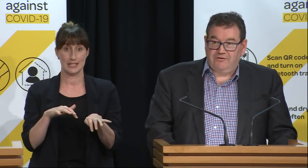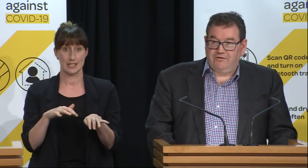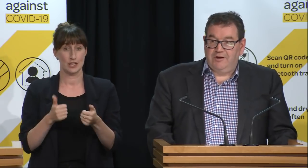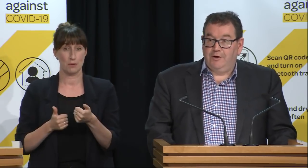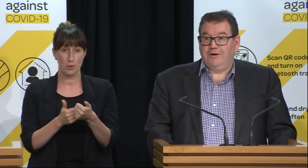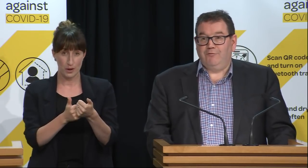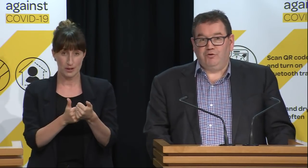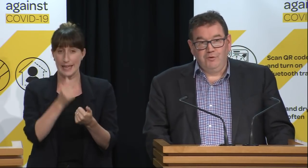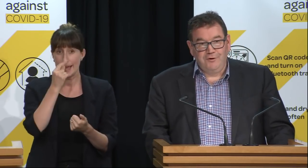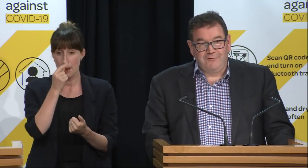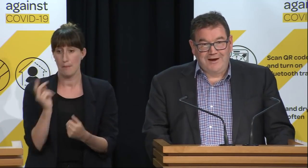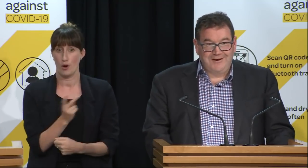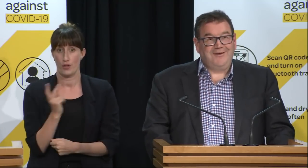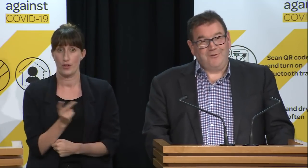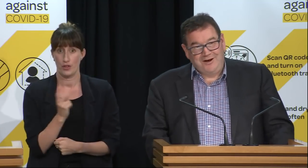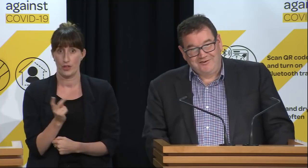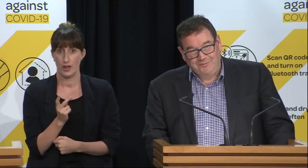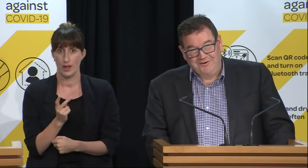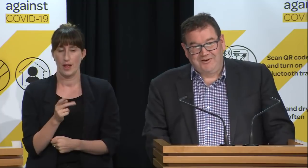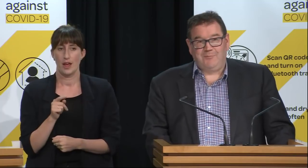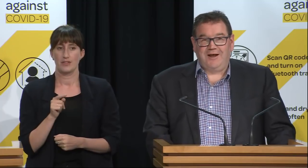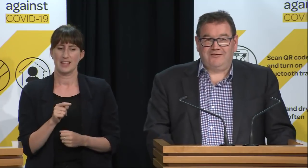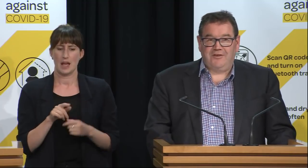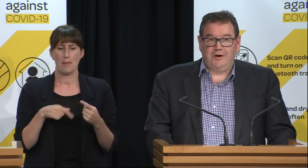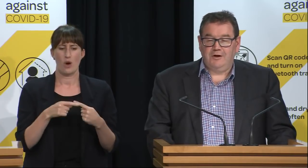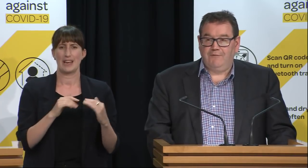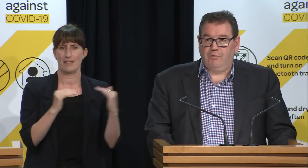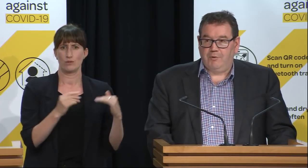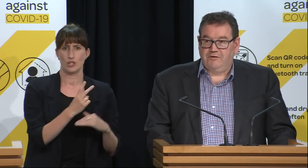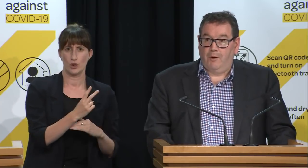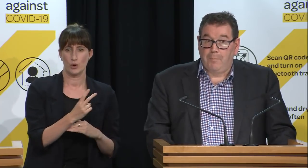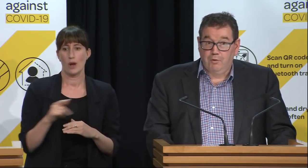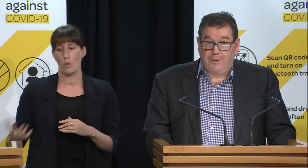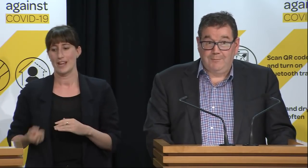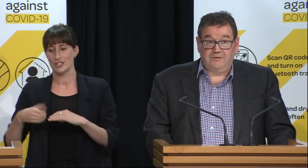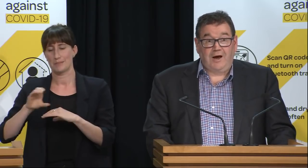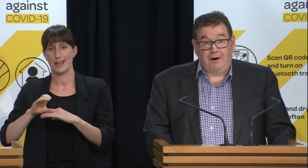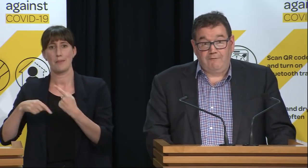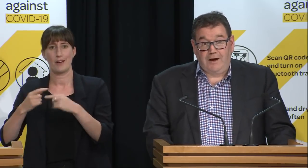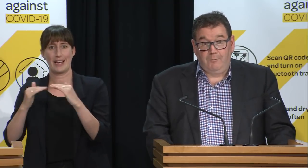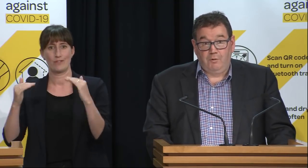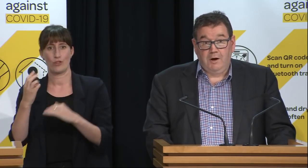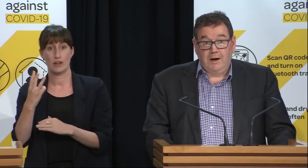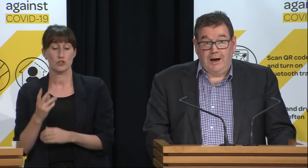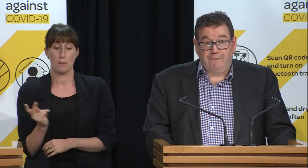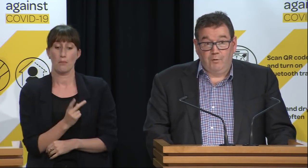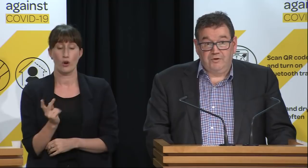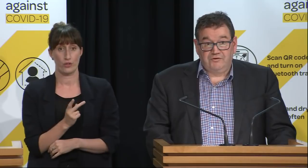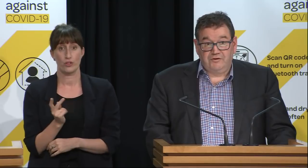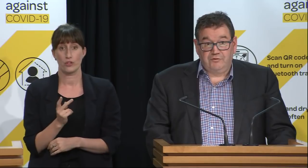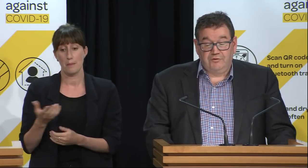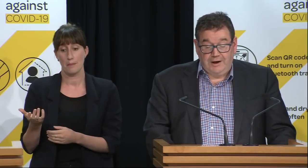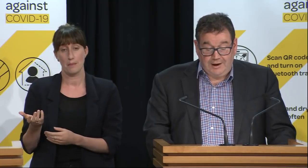That relates to the alert level 2 move we had. The wage subsidy scheme relates to the alert level 3. So both payments are available